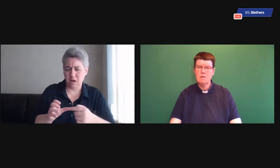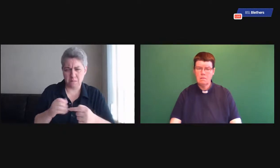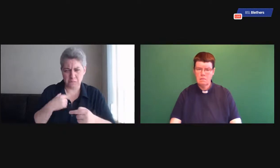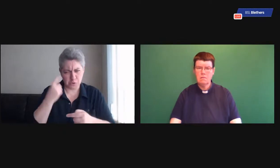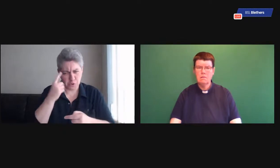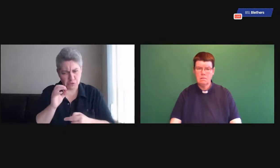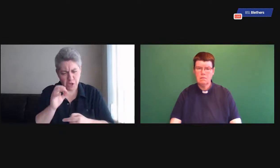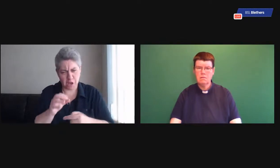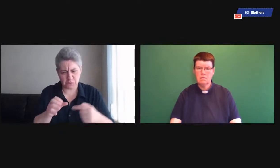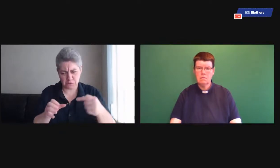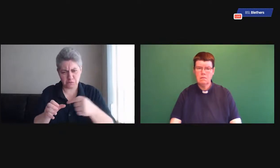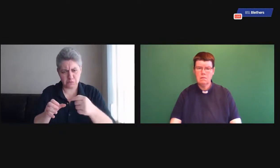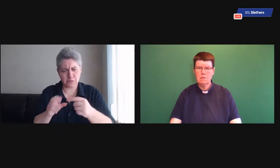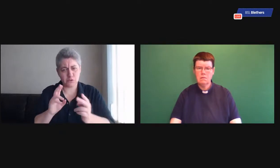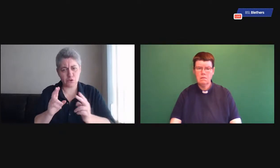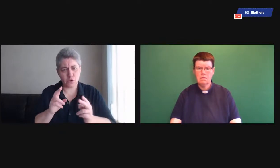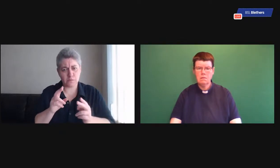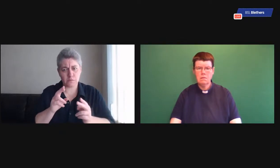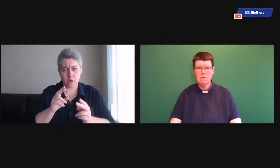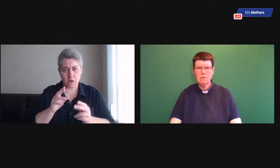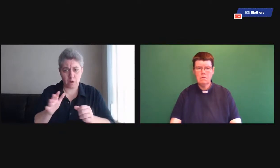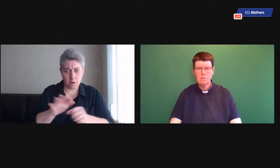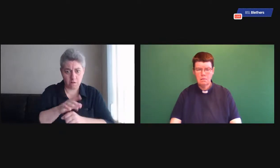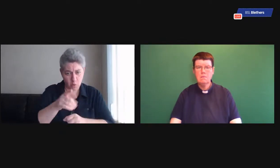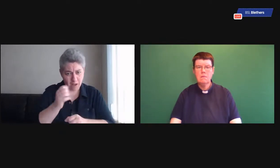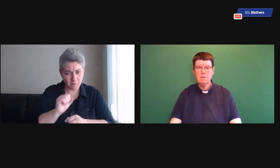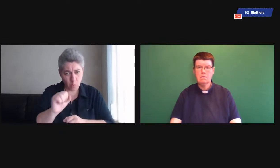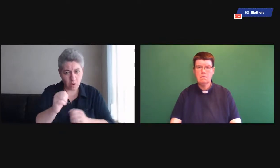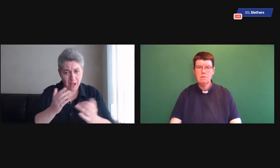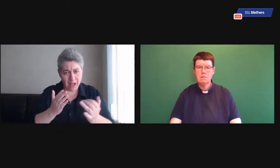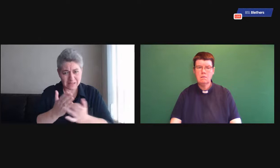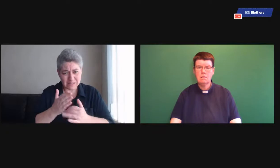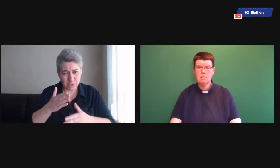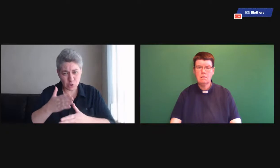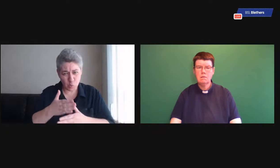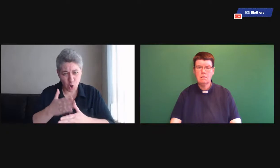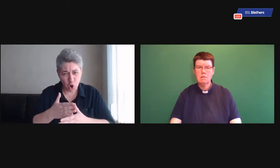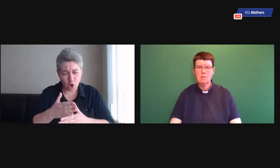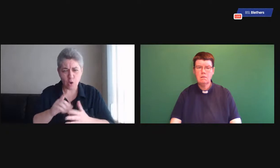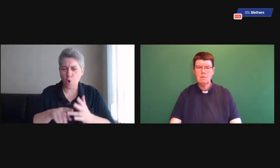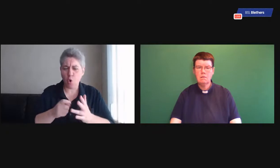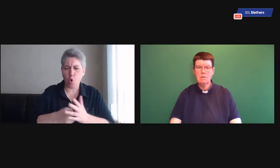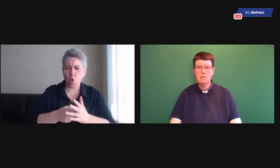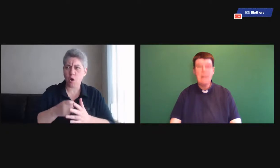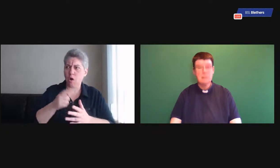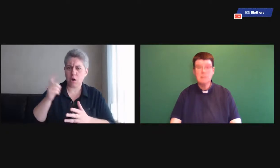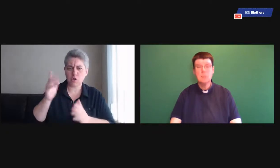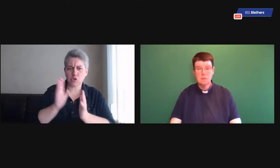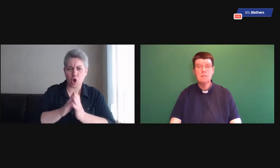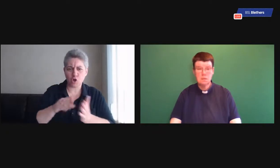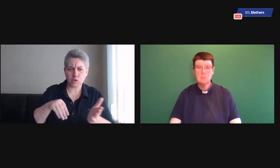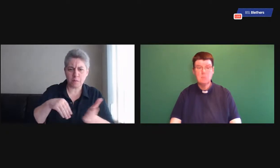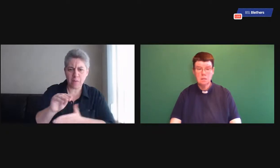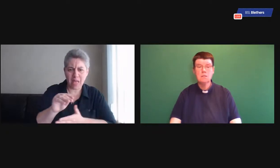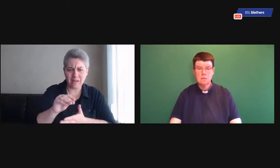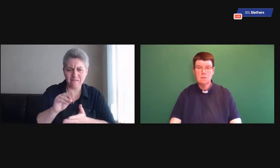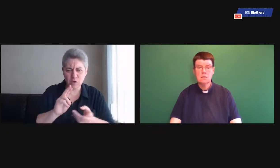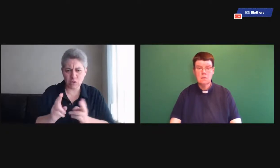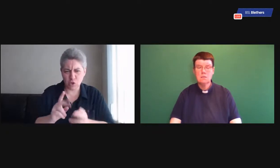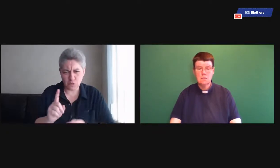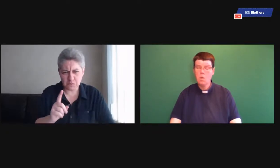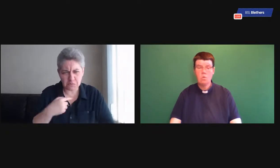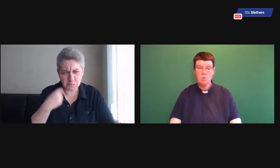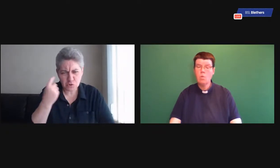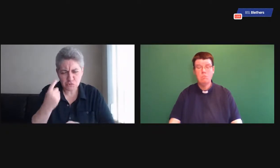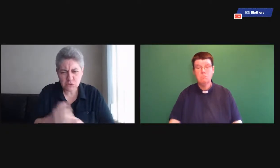Avril. Right, I've got you. Right. So if you bring an interpreter, how do you get that? Does